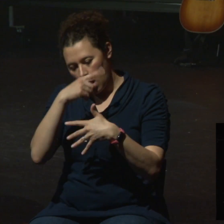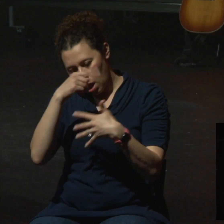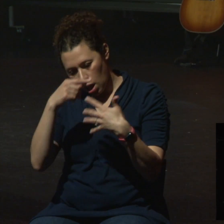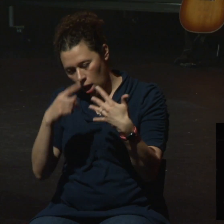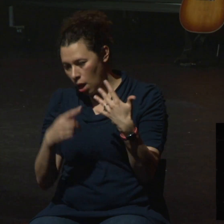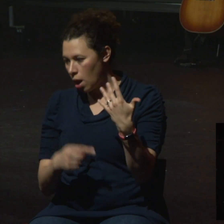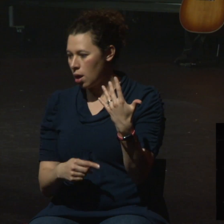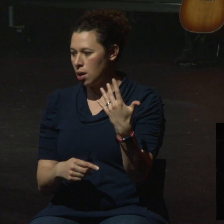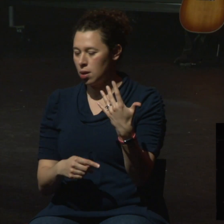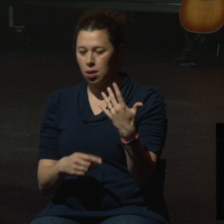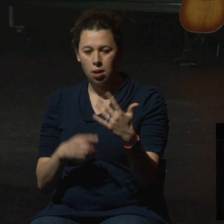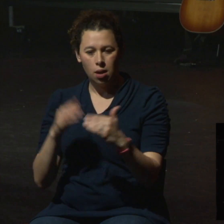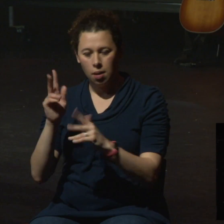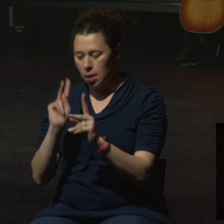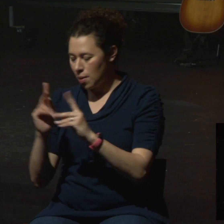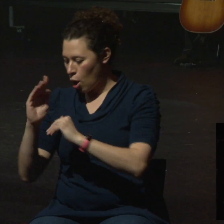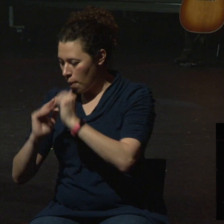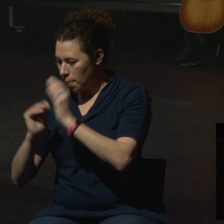Build the roof.